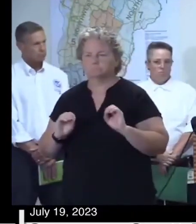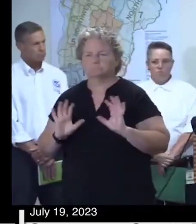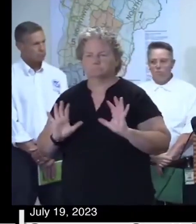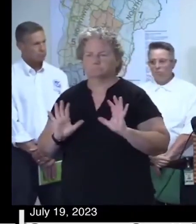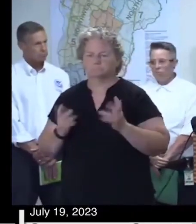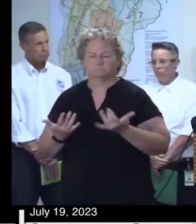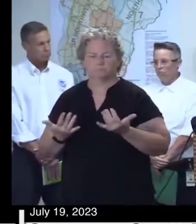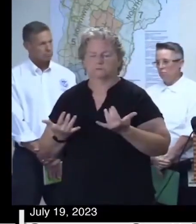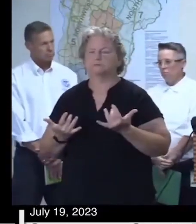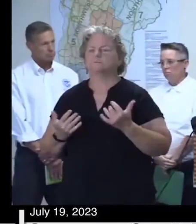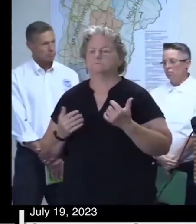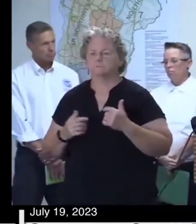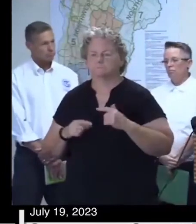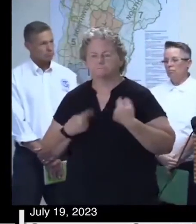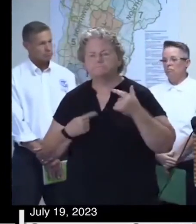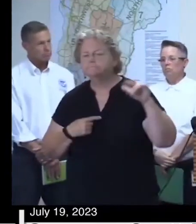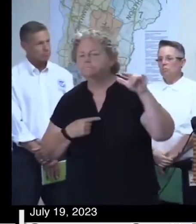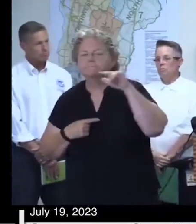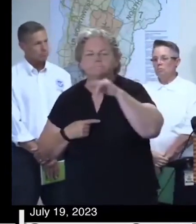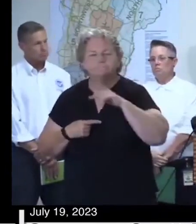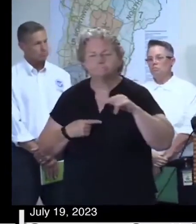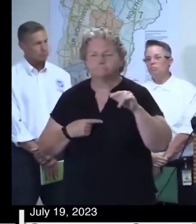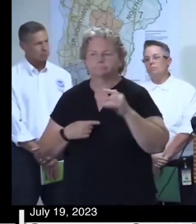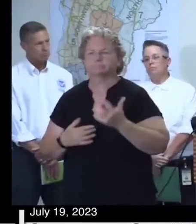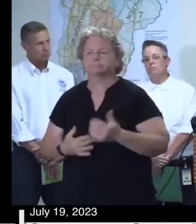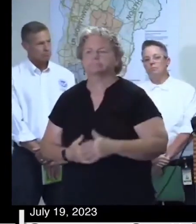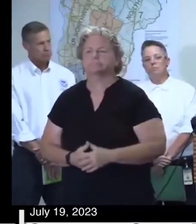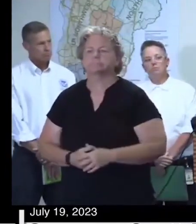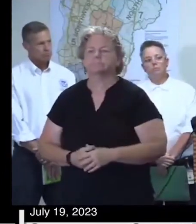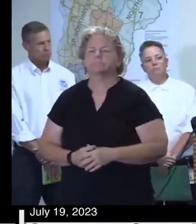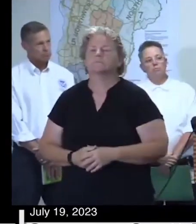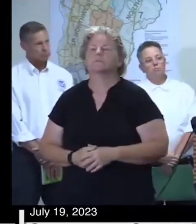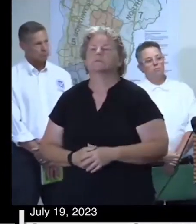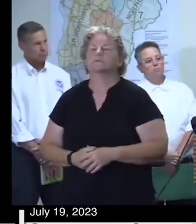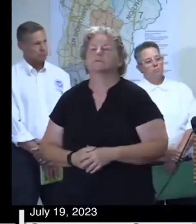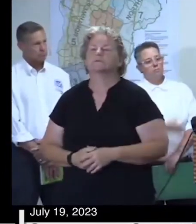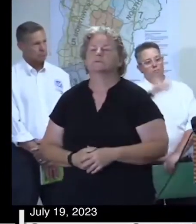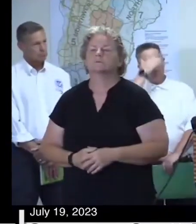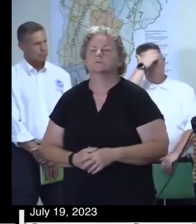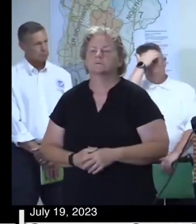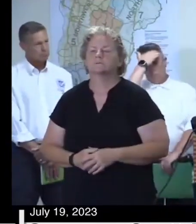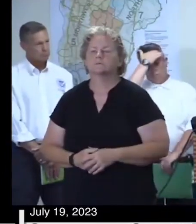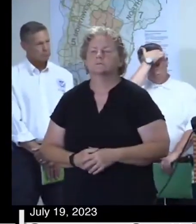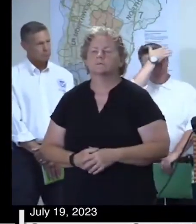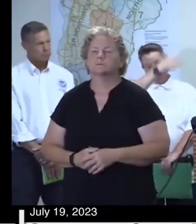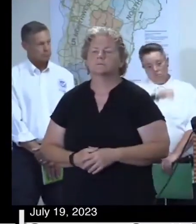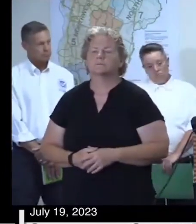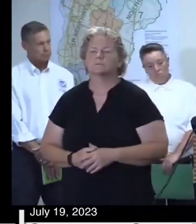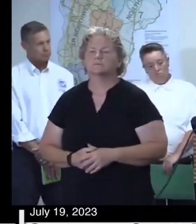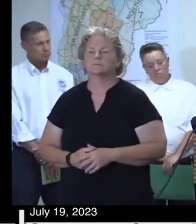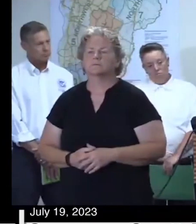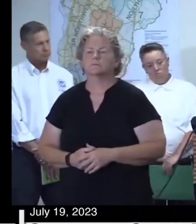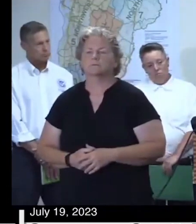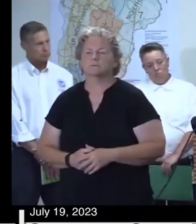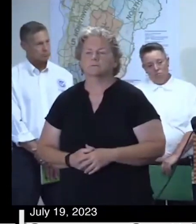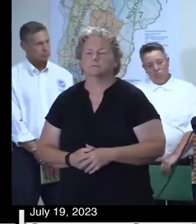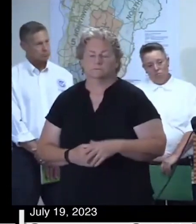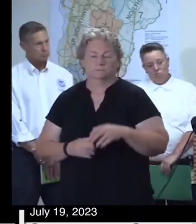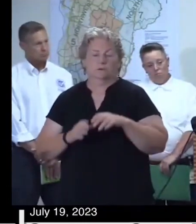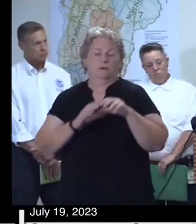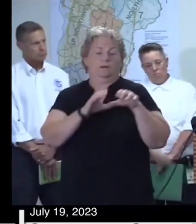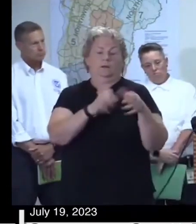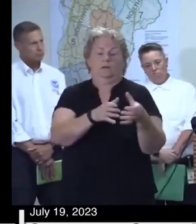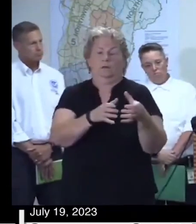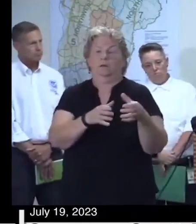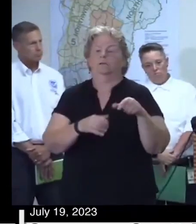our aviation team. The team that gets the most work is the distribution team. So there's a lot of stuff that has to move around the state, and that